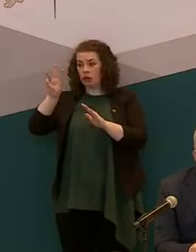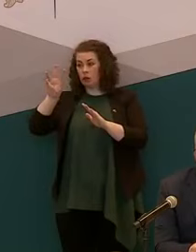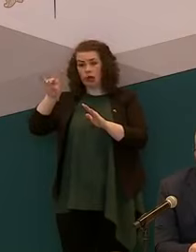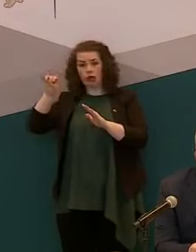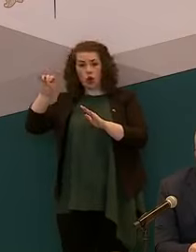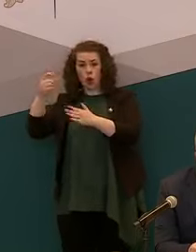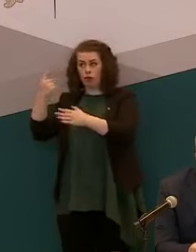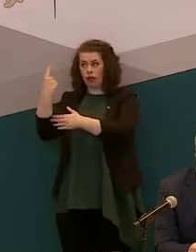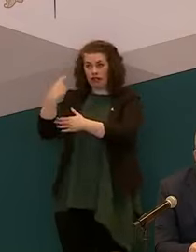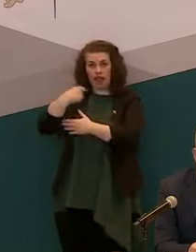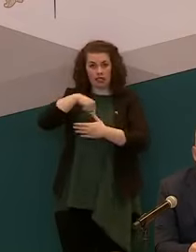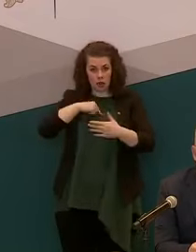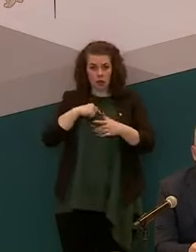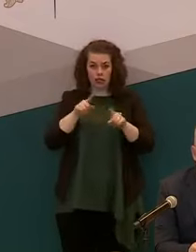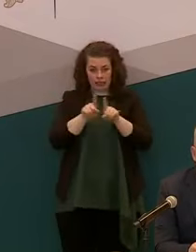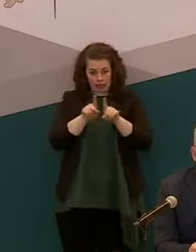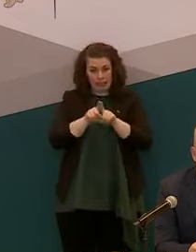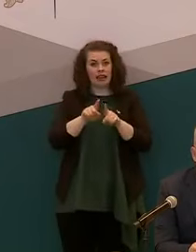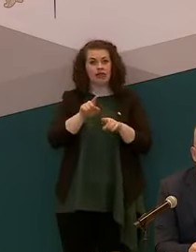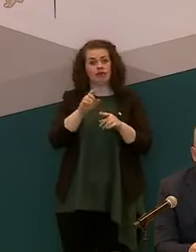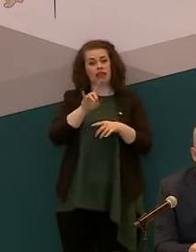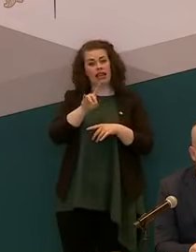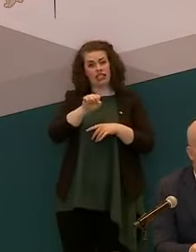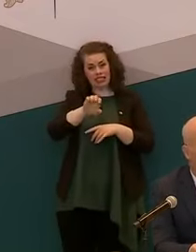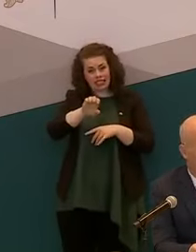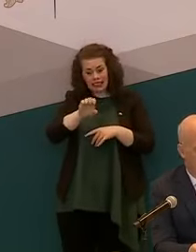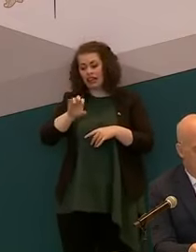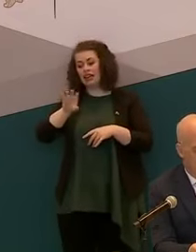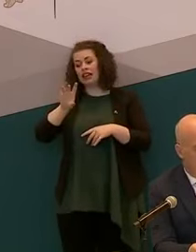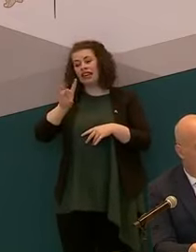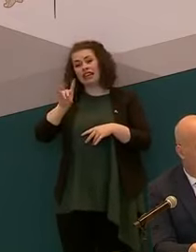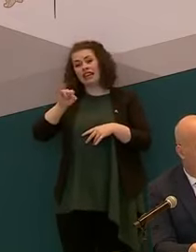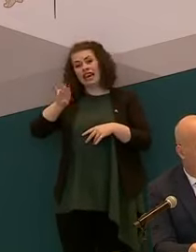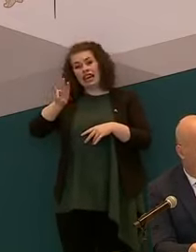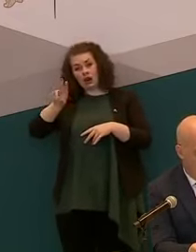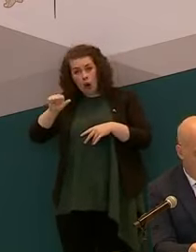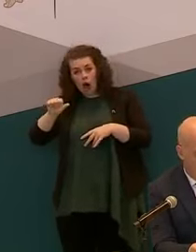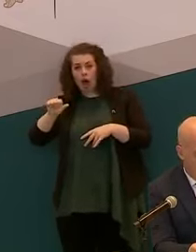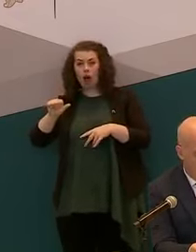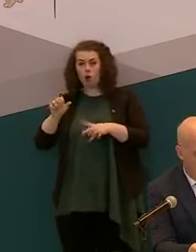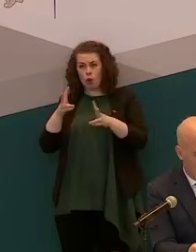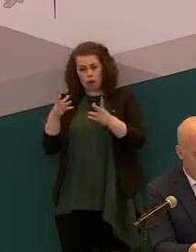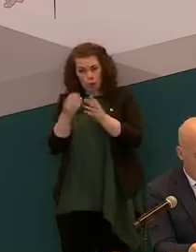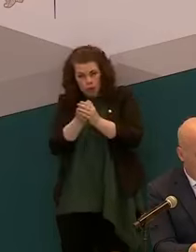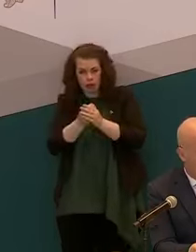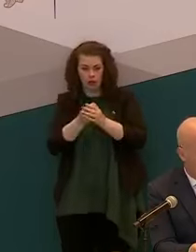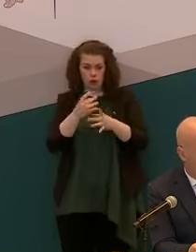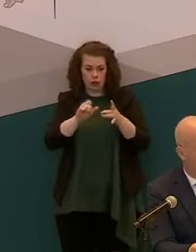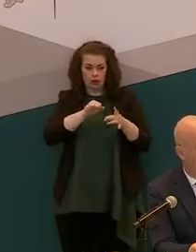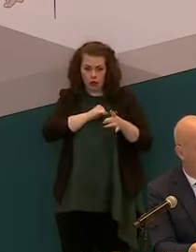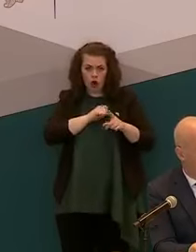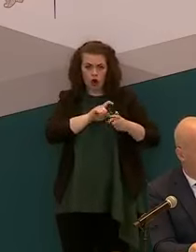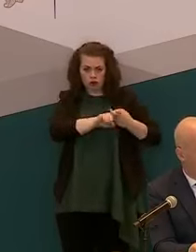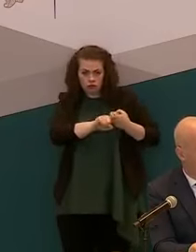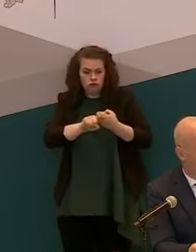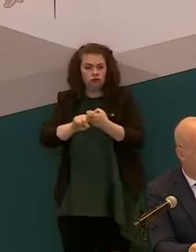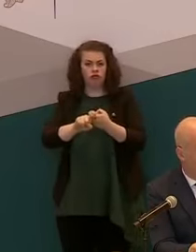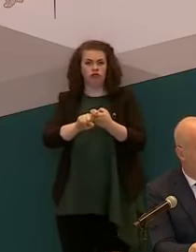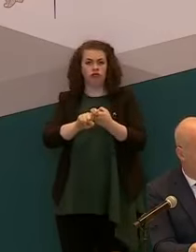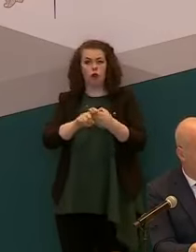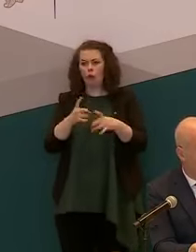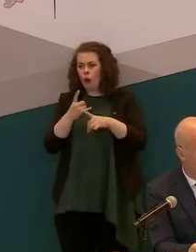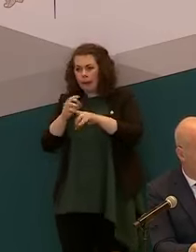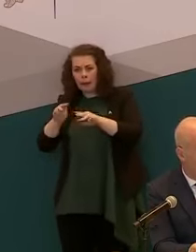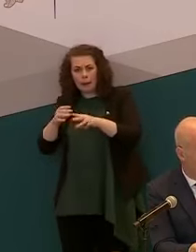of HICWA as regulator, to try to ensure that we can focus the work of the public health teams, the clinical teams that we know